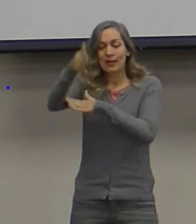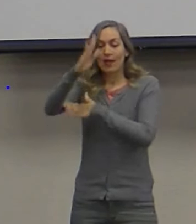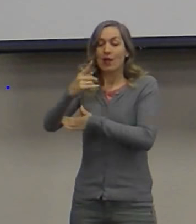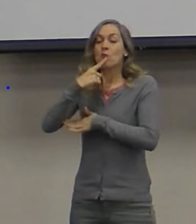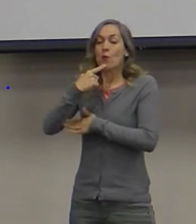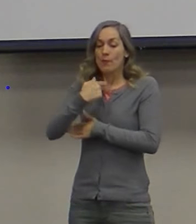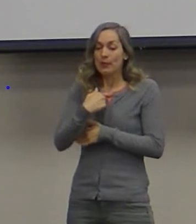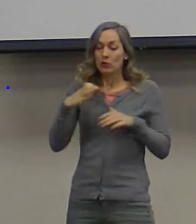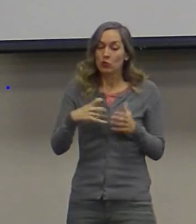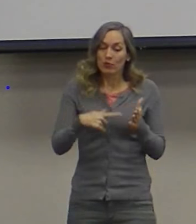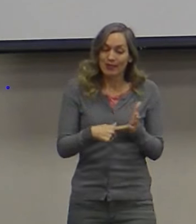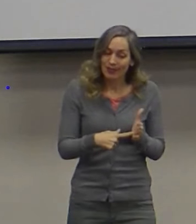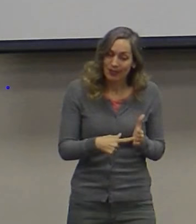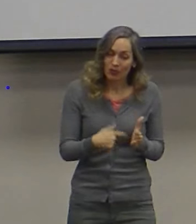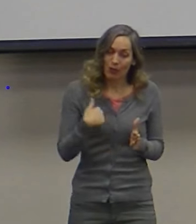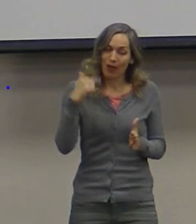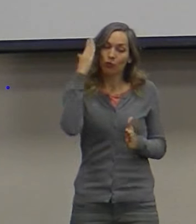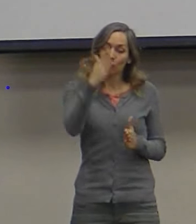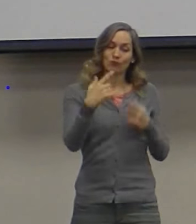hear his word."